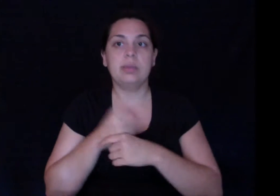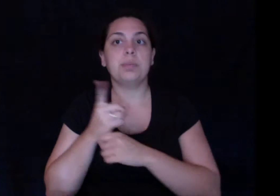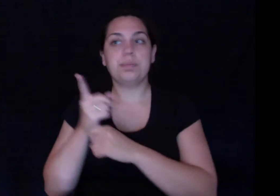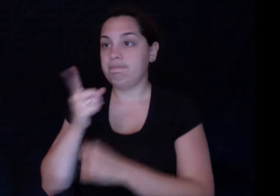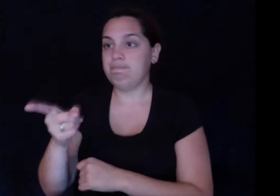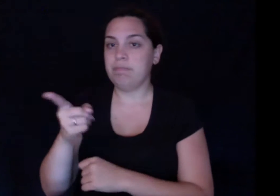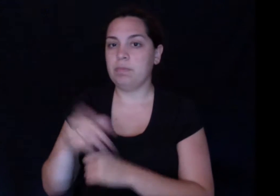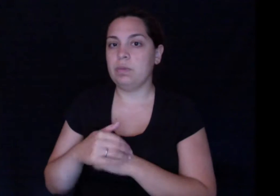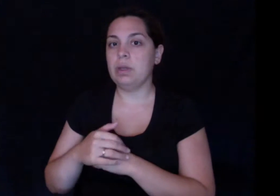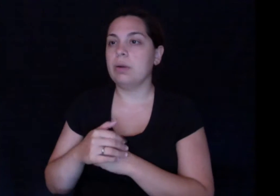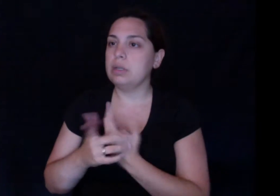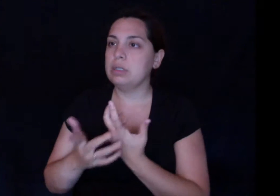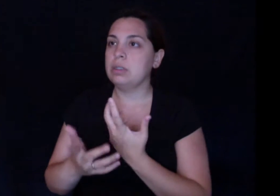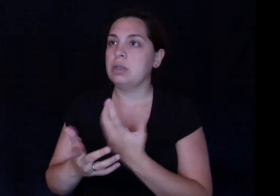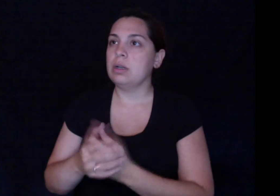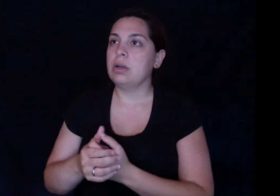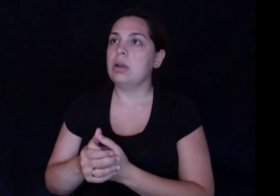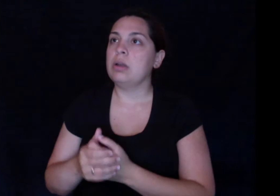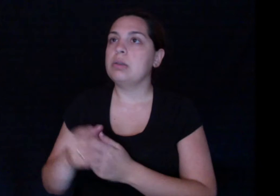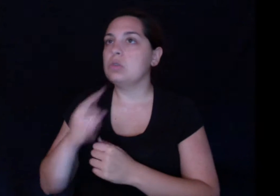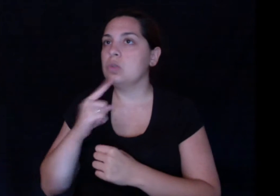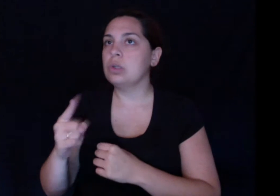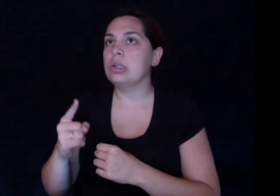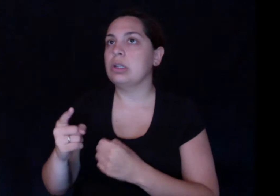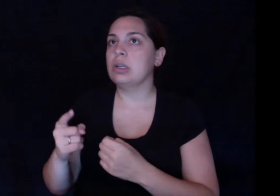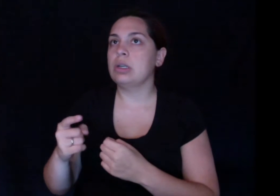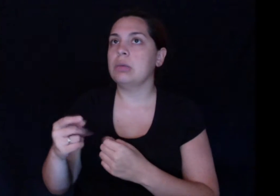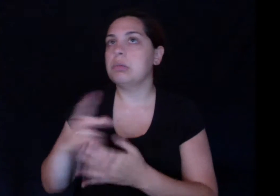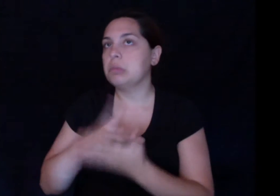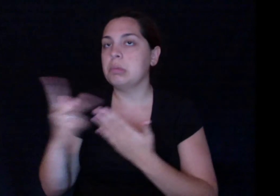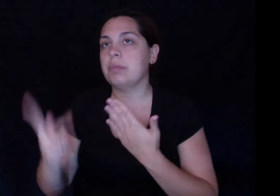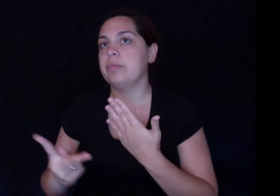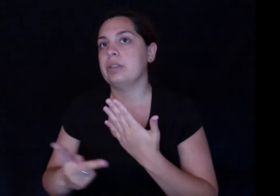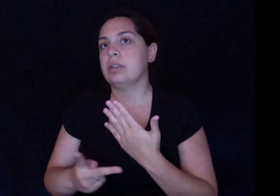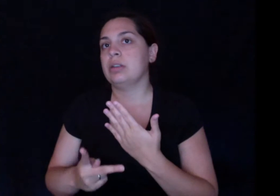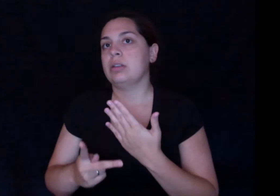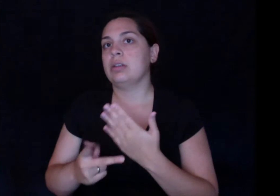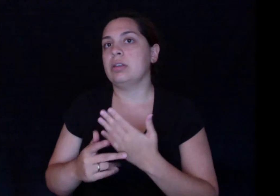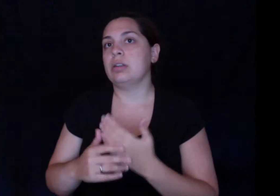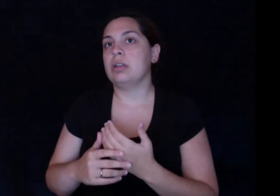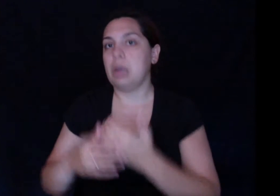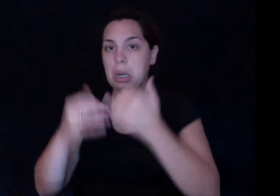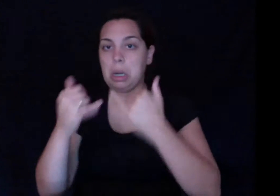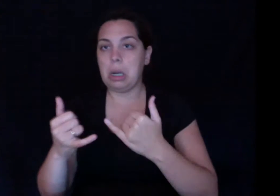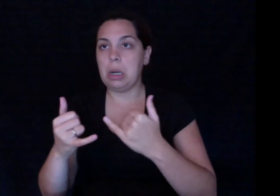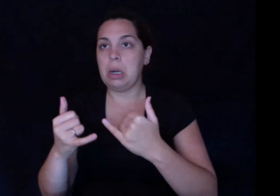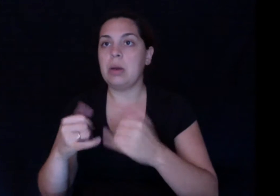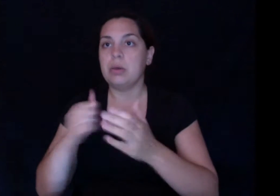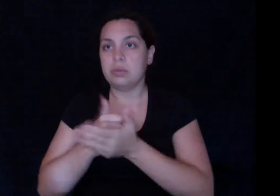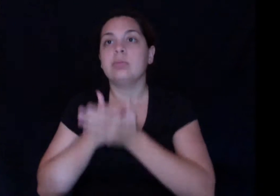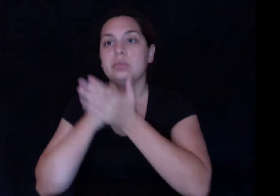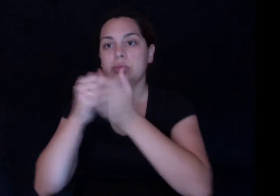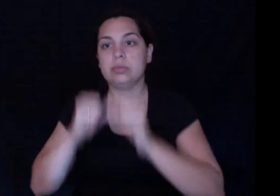now for all affected mothers. And then he stayed on this